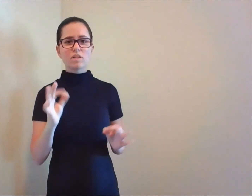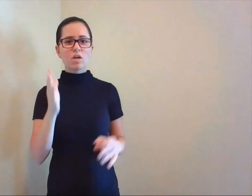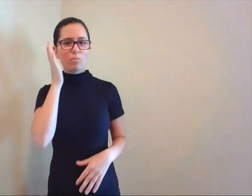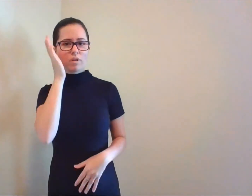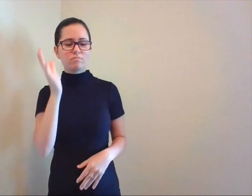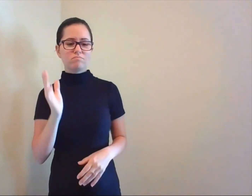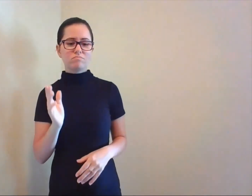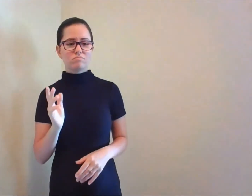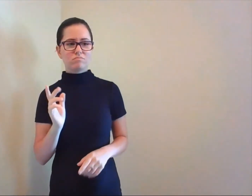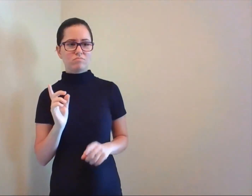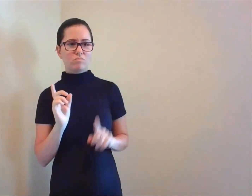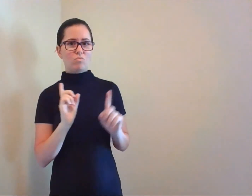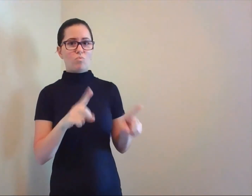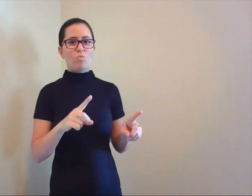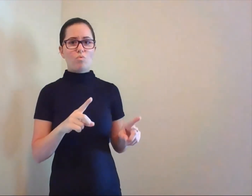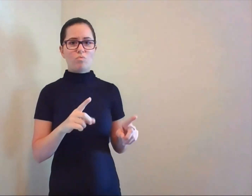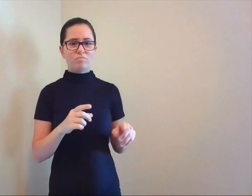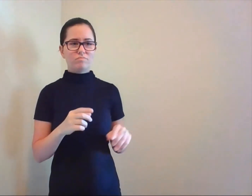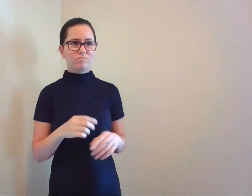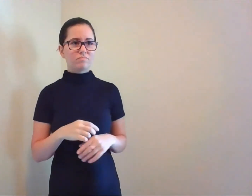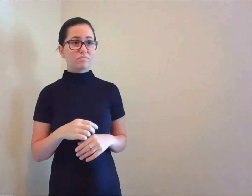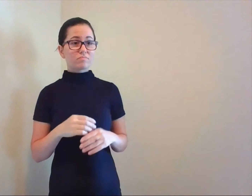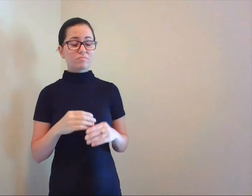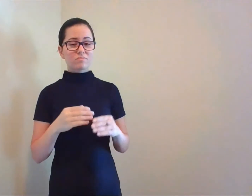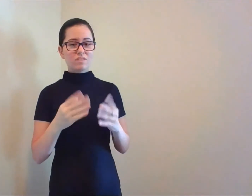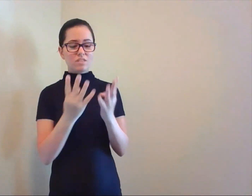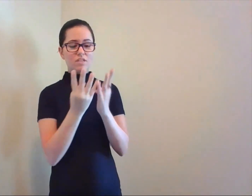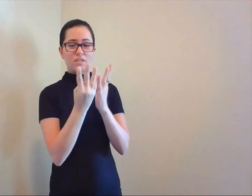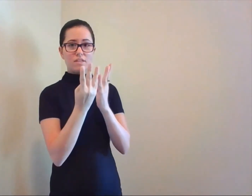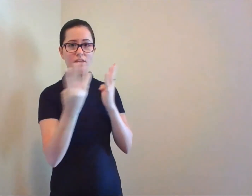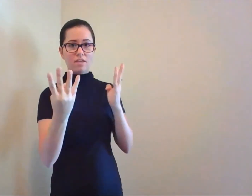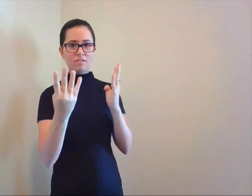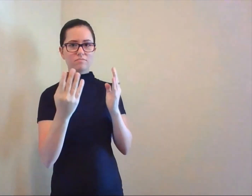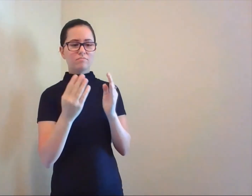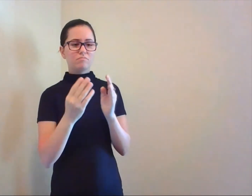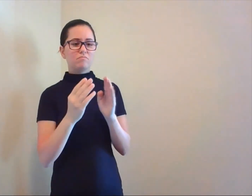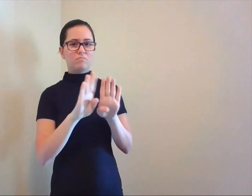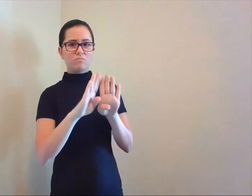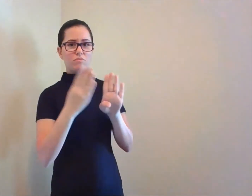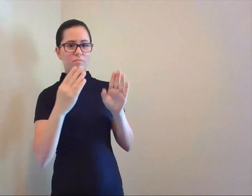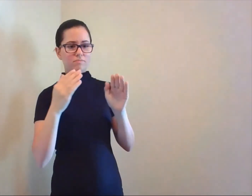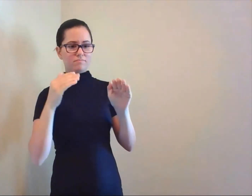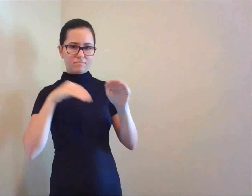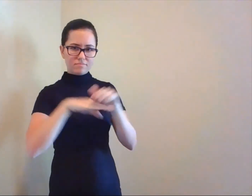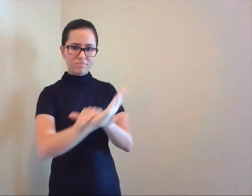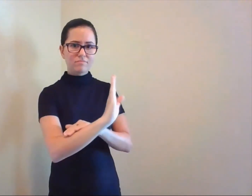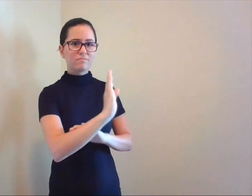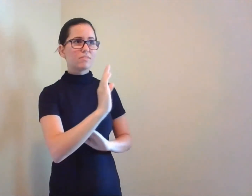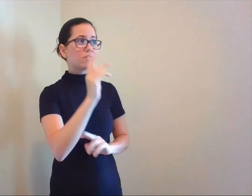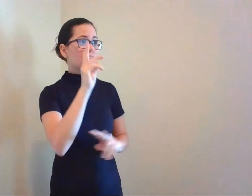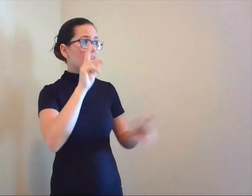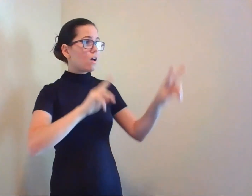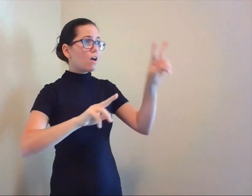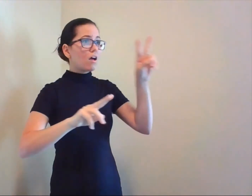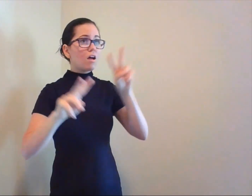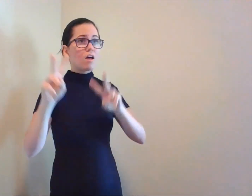outhouse. And I look in, and it's like, it's gutted. The freaking mansion's gutted. Like